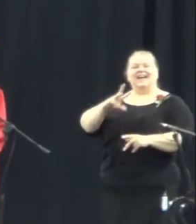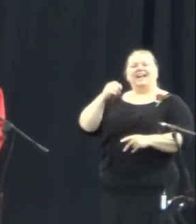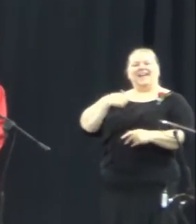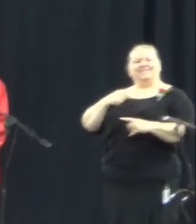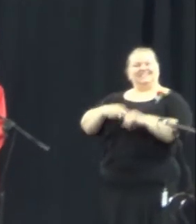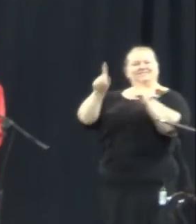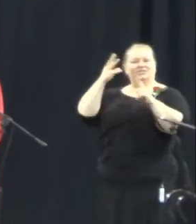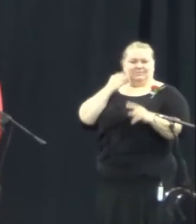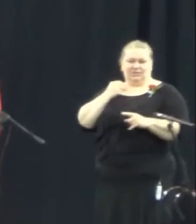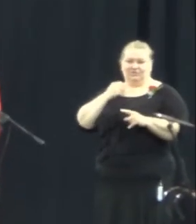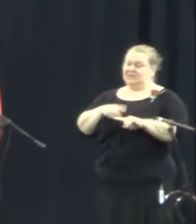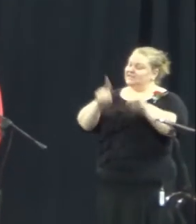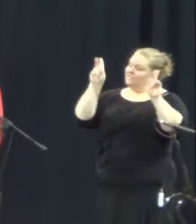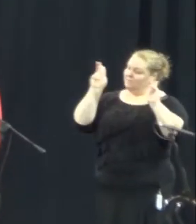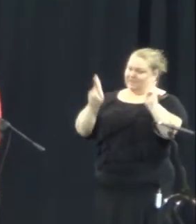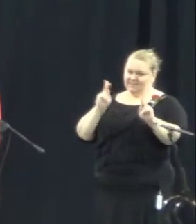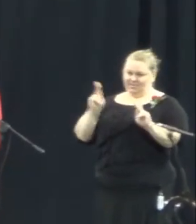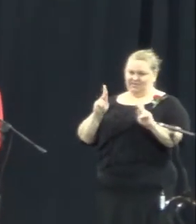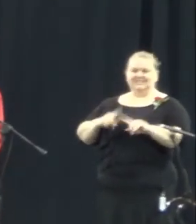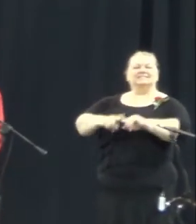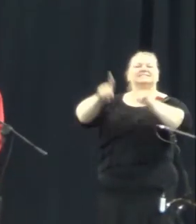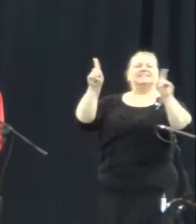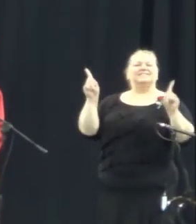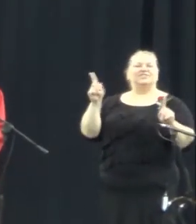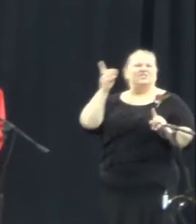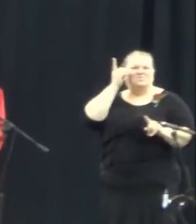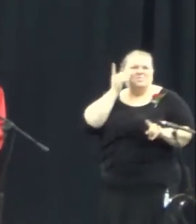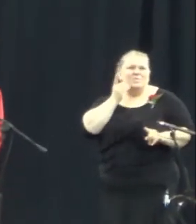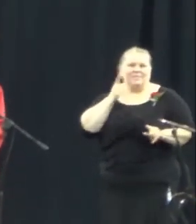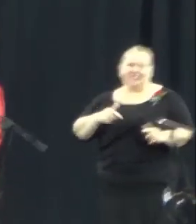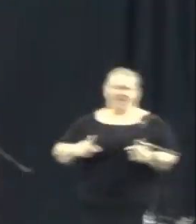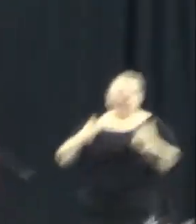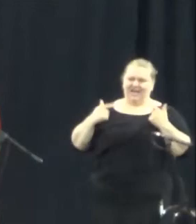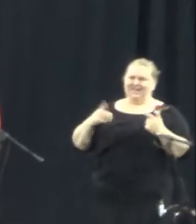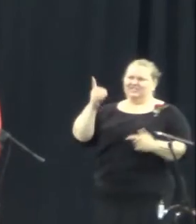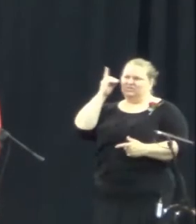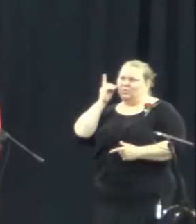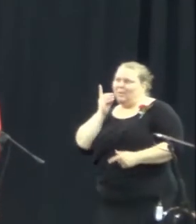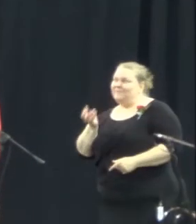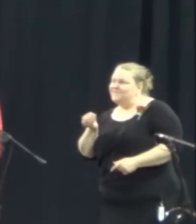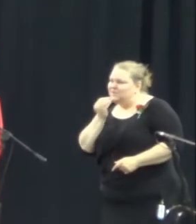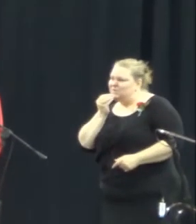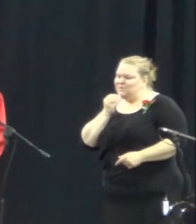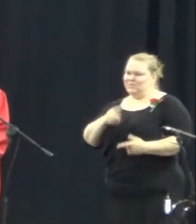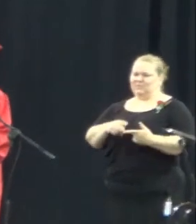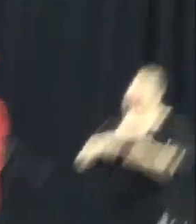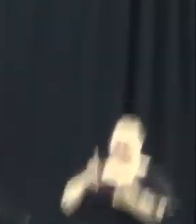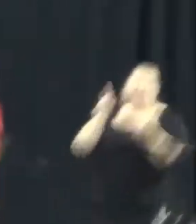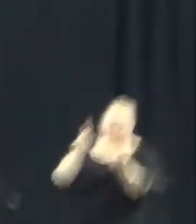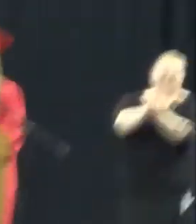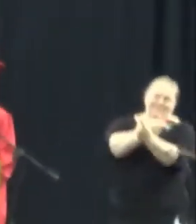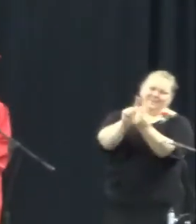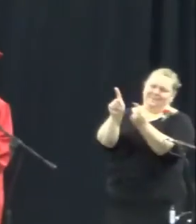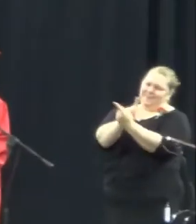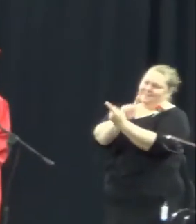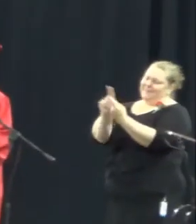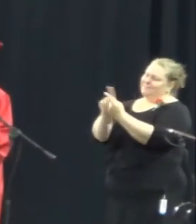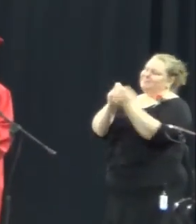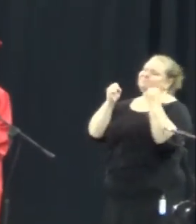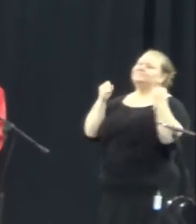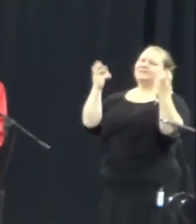different people. We will have experienced dorm life and dorm food and met many, many new